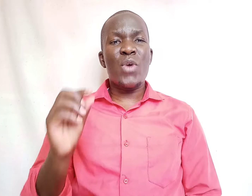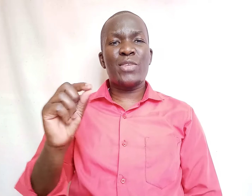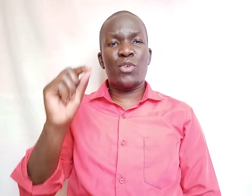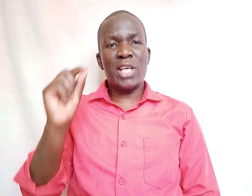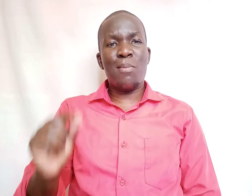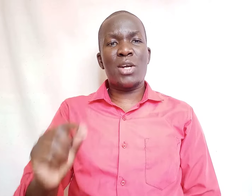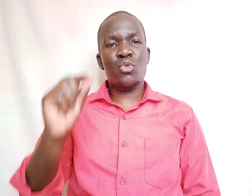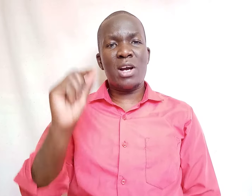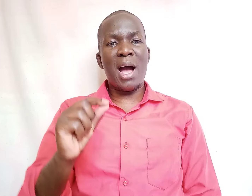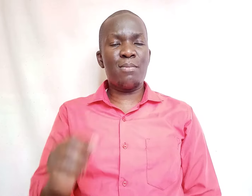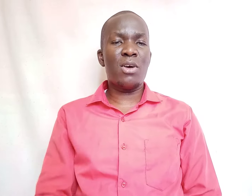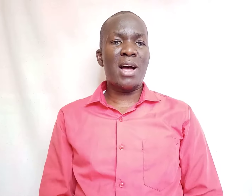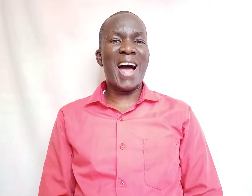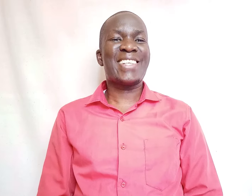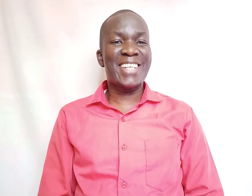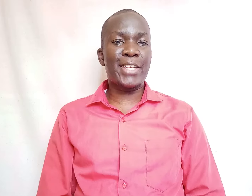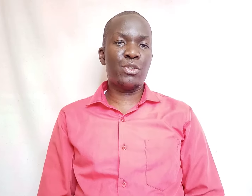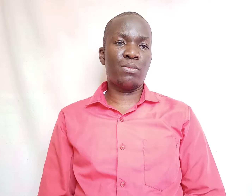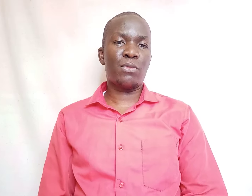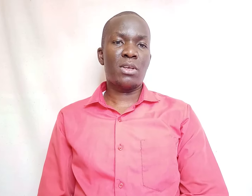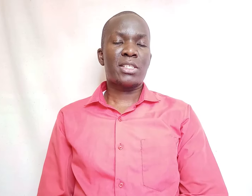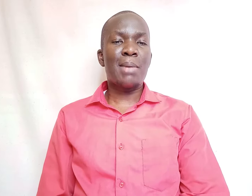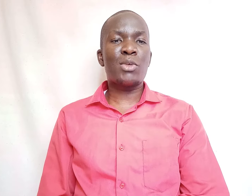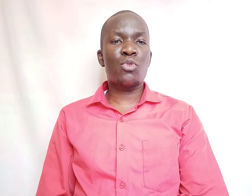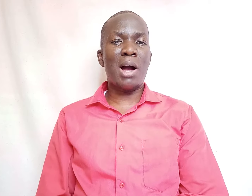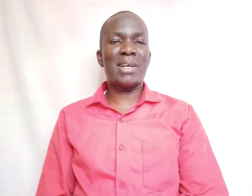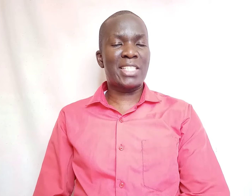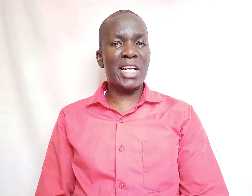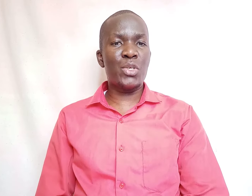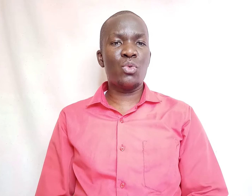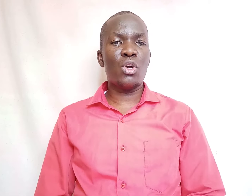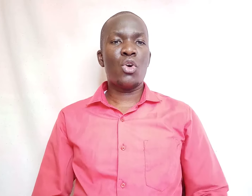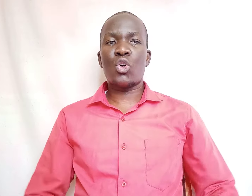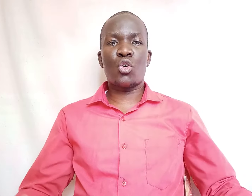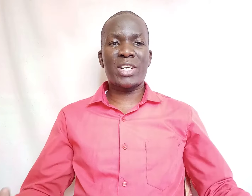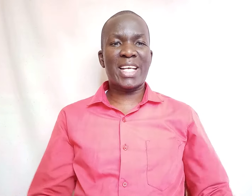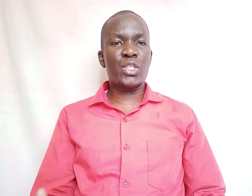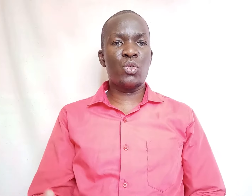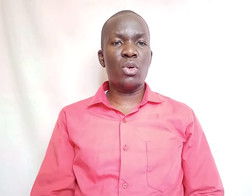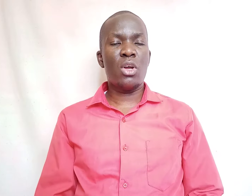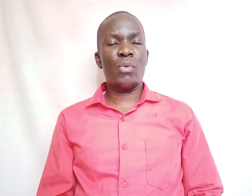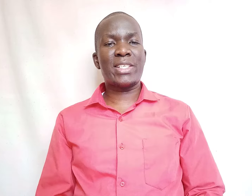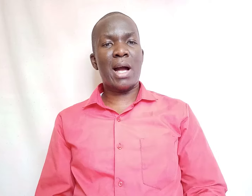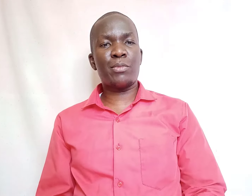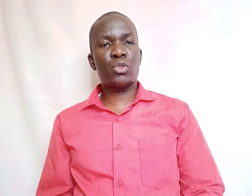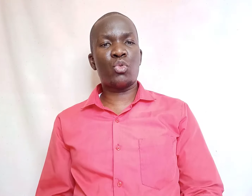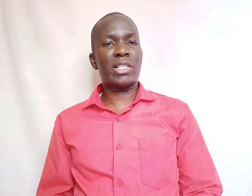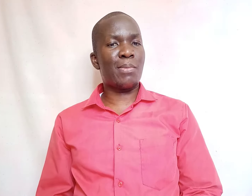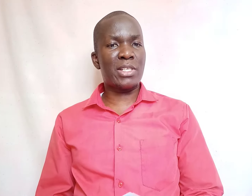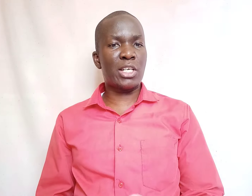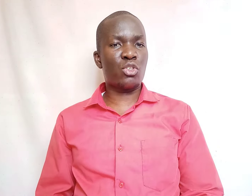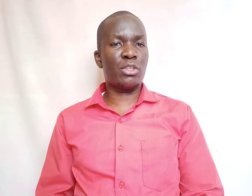for someone to come and judge you, someone to come and tell you or correct you when it comes to interpretation.